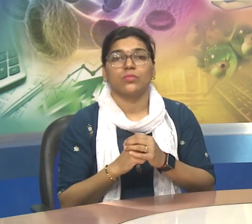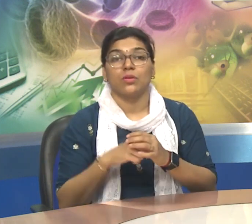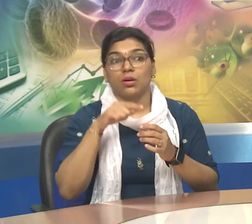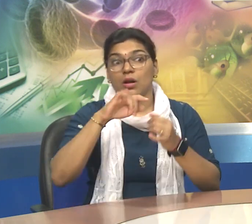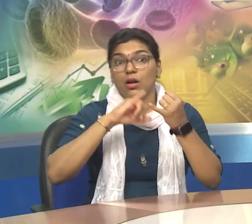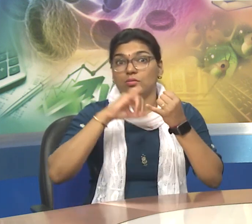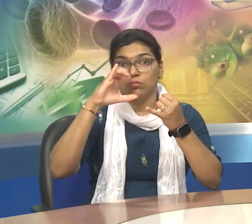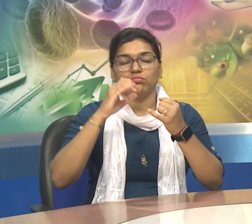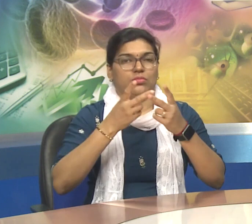Scheduled caste.